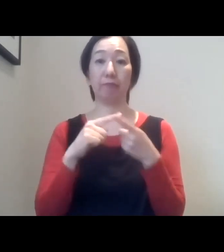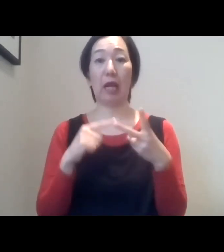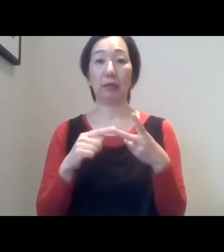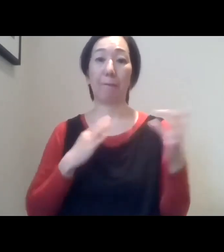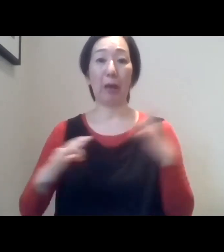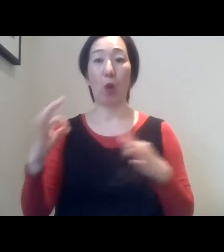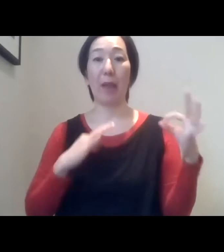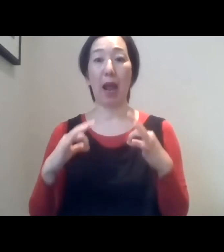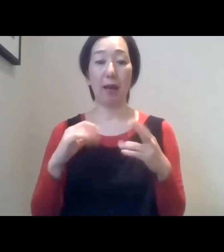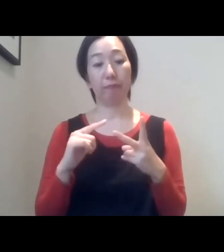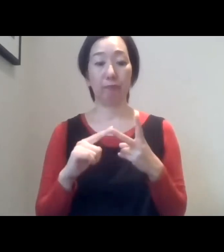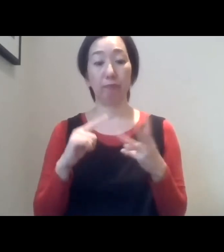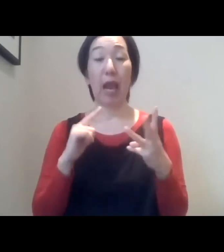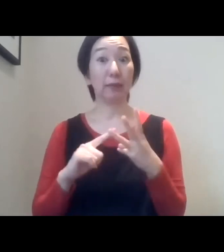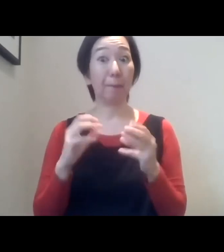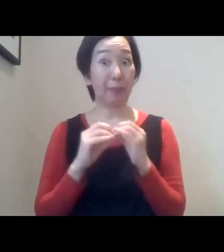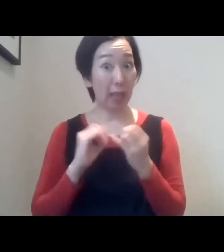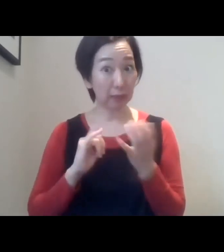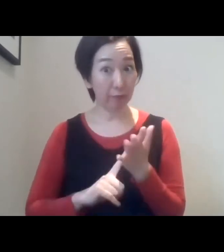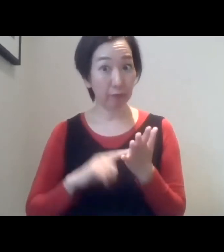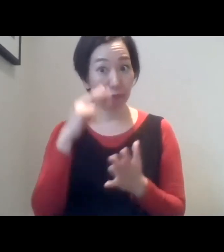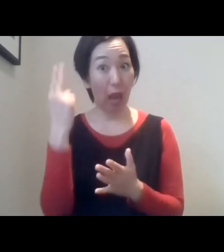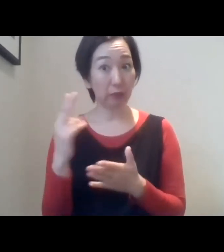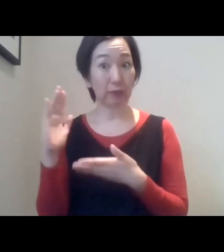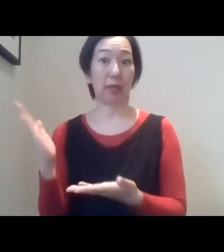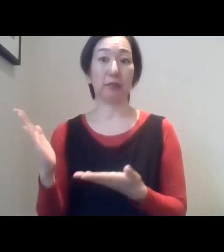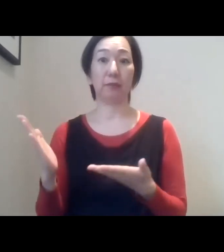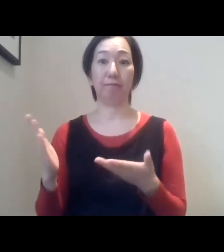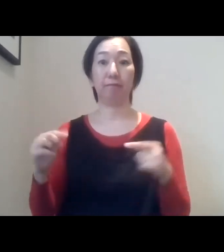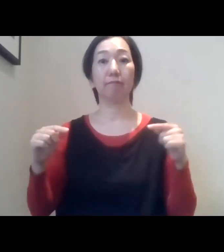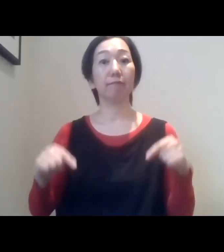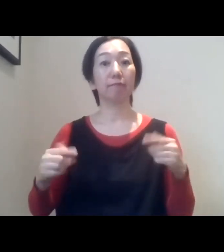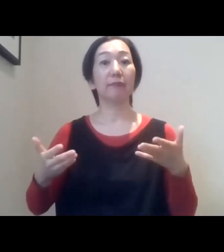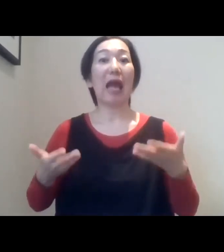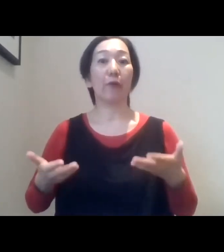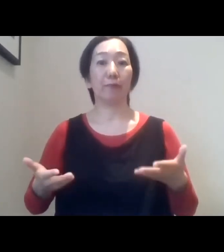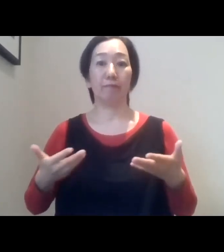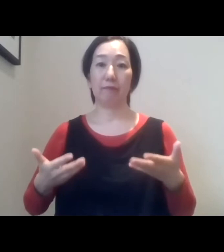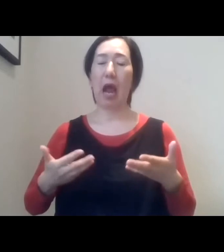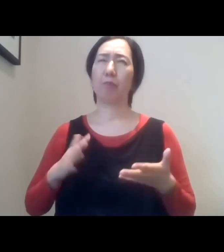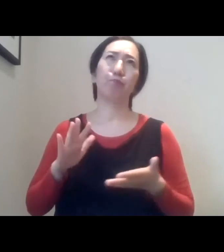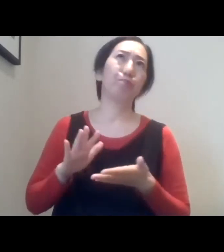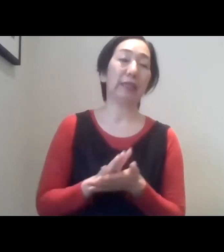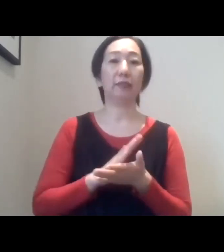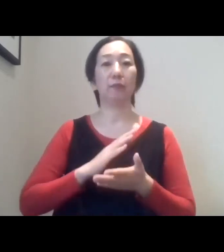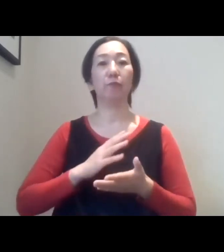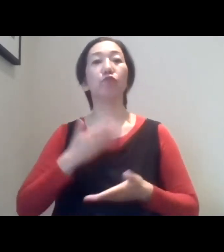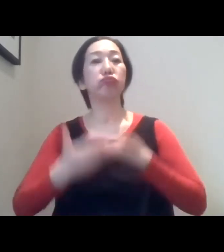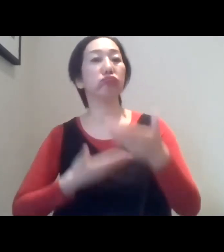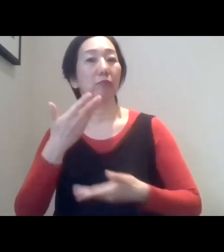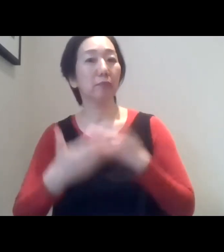a deaf artist, artistic director. I'm a performer, and I'm also a deaf art guide in museums and